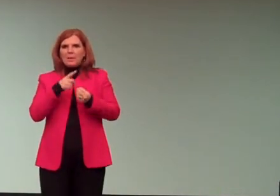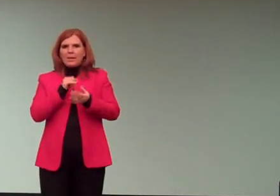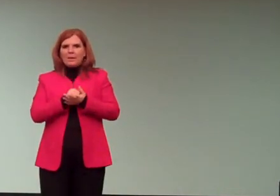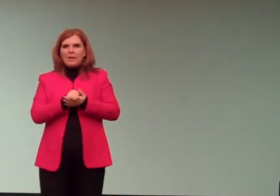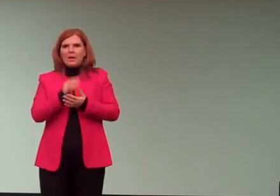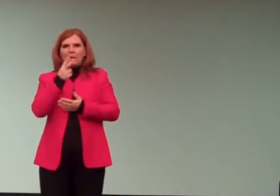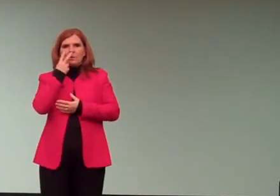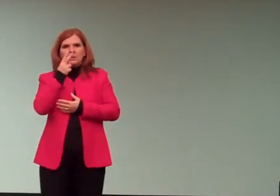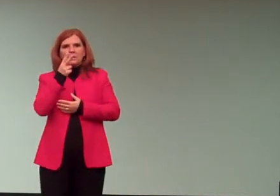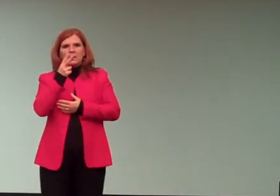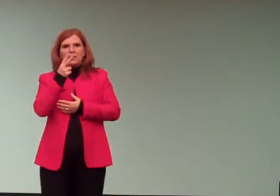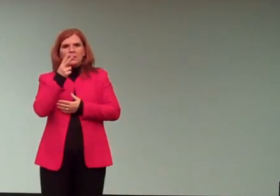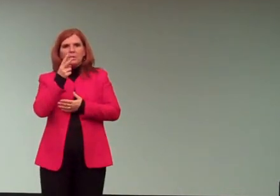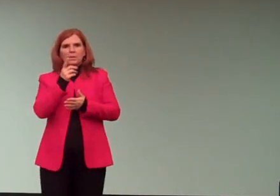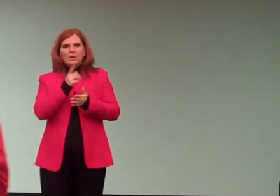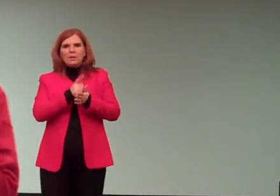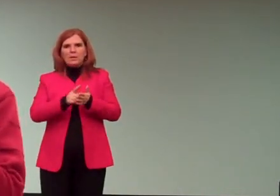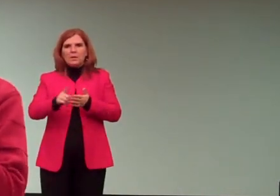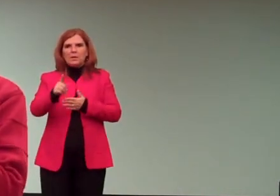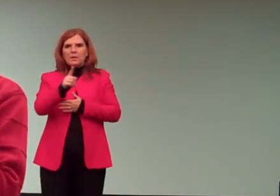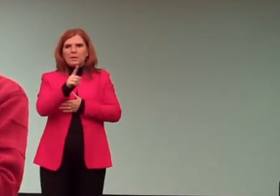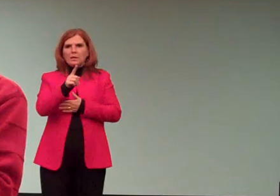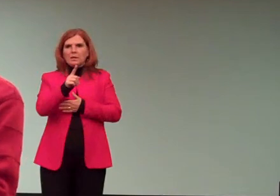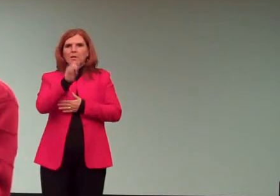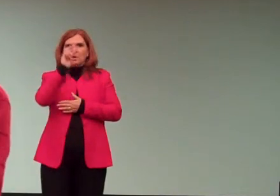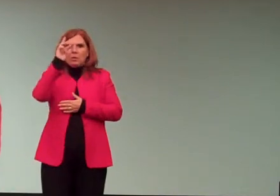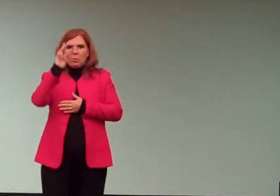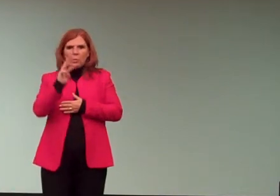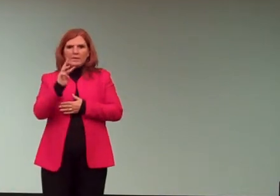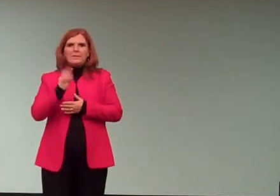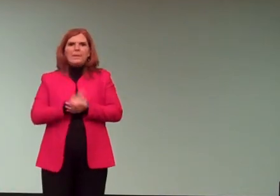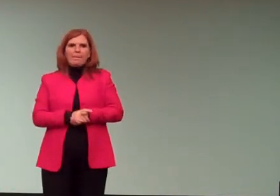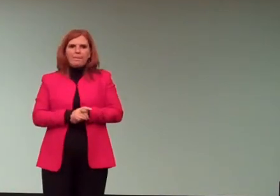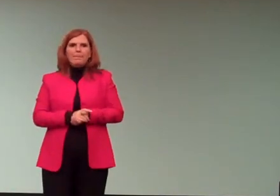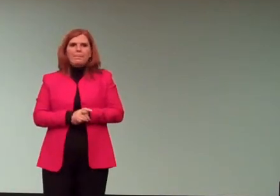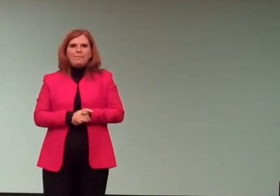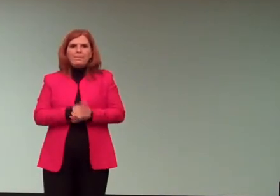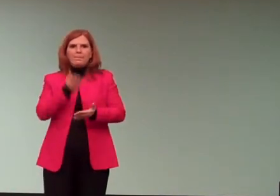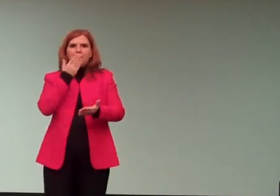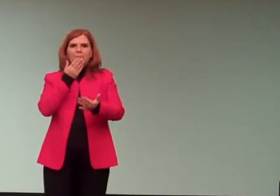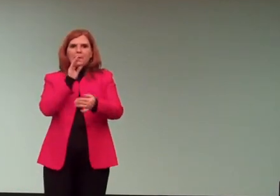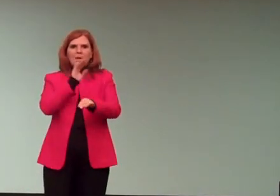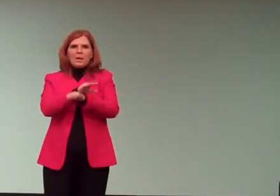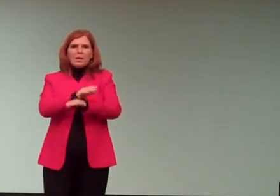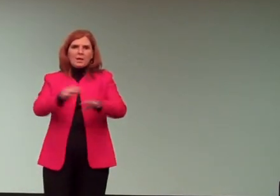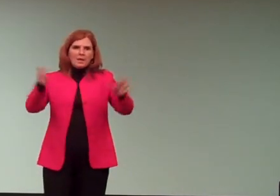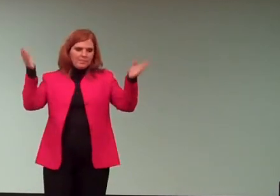I will see you folks next Wednesday night.